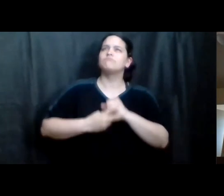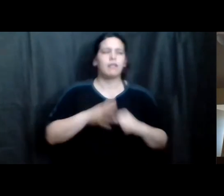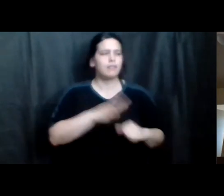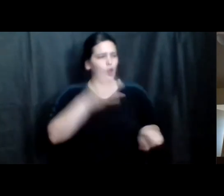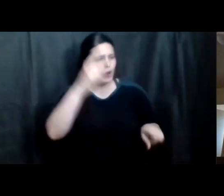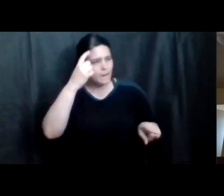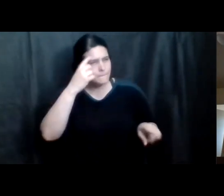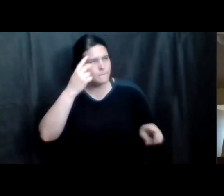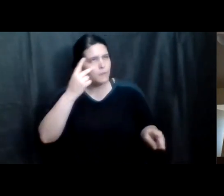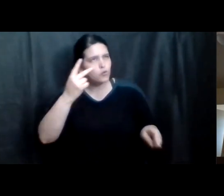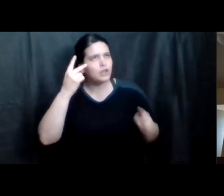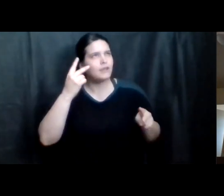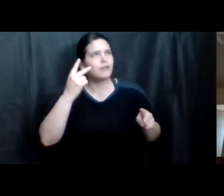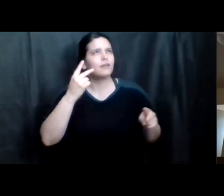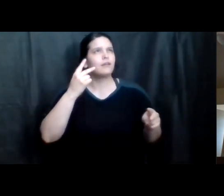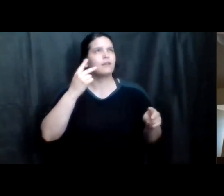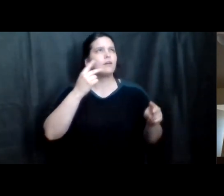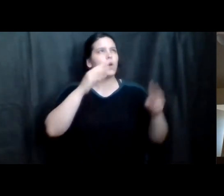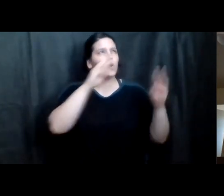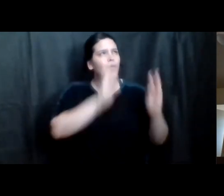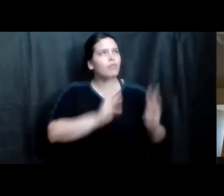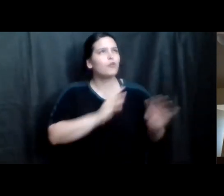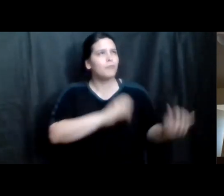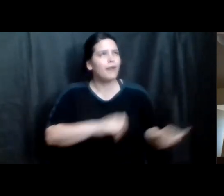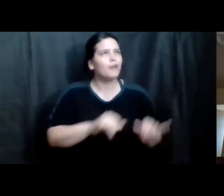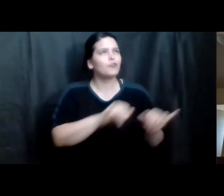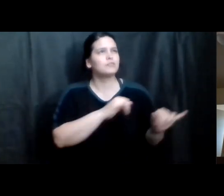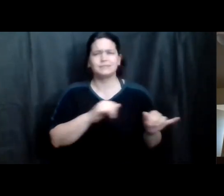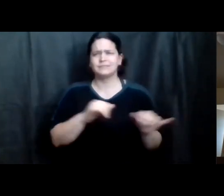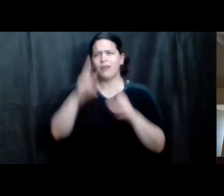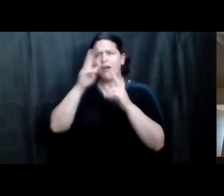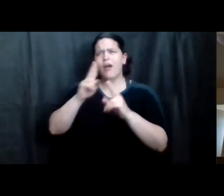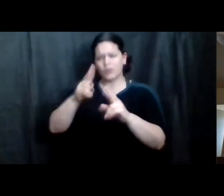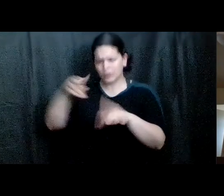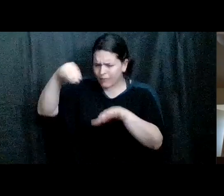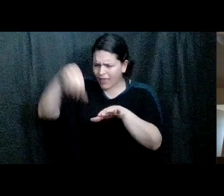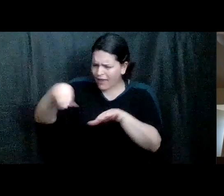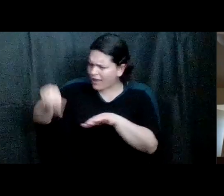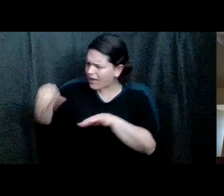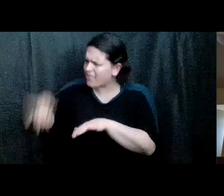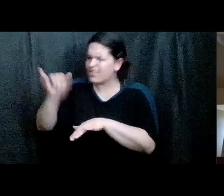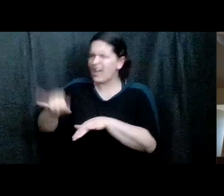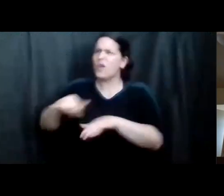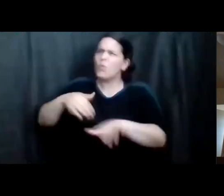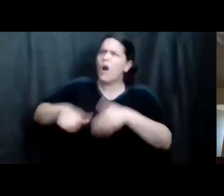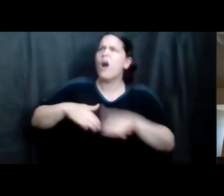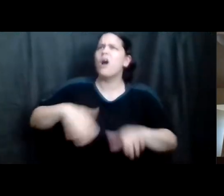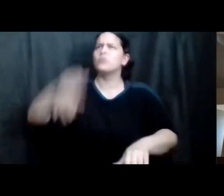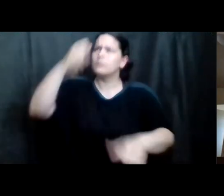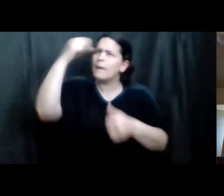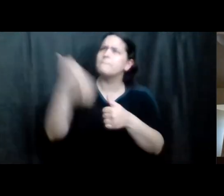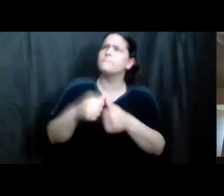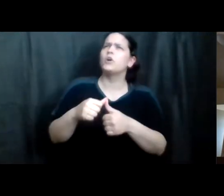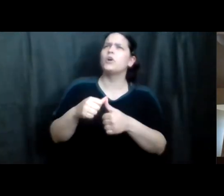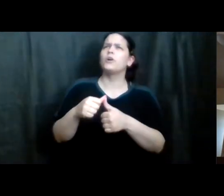grown by generations of hallowed hands. Such an honor to plant the seed and walk the roadways of remembrance. Even